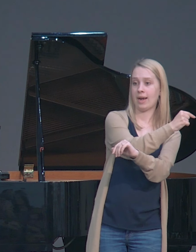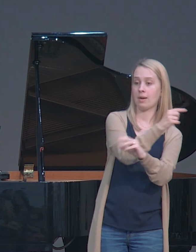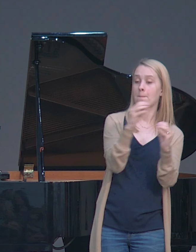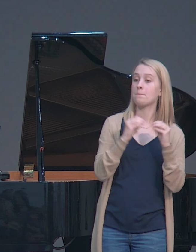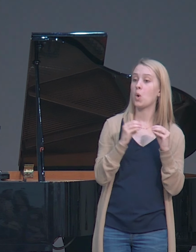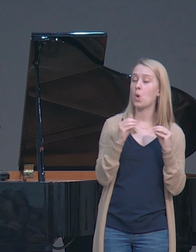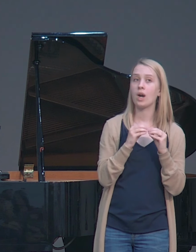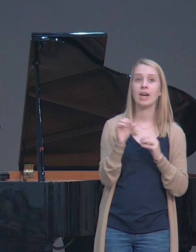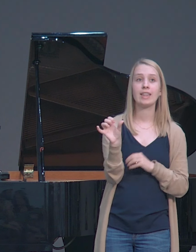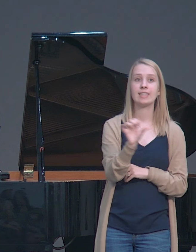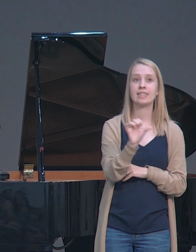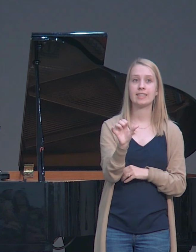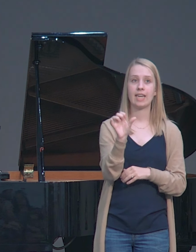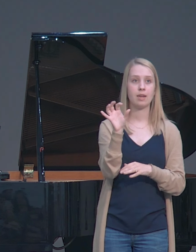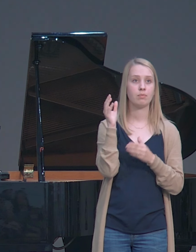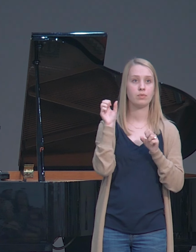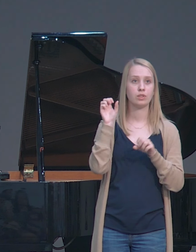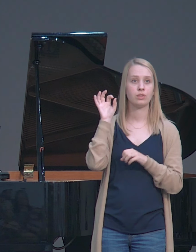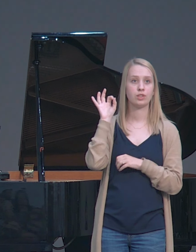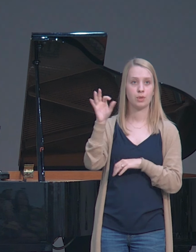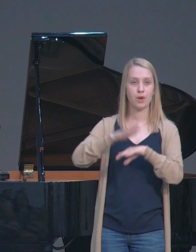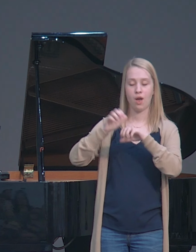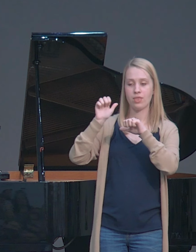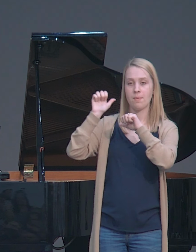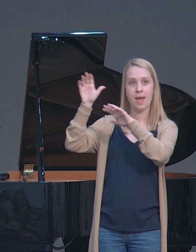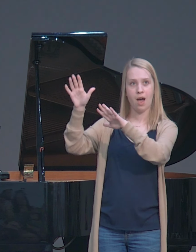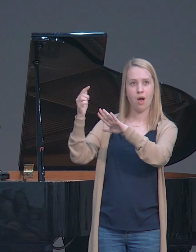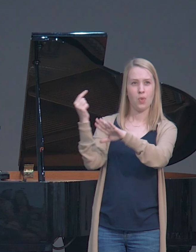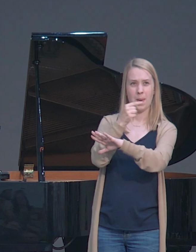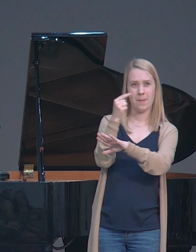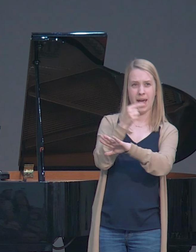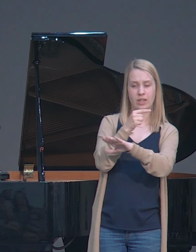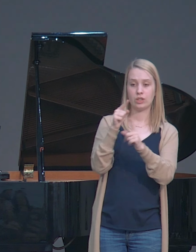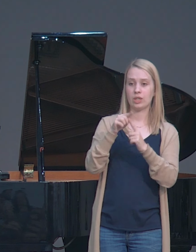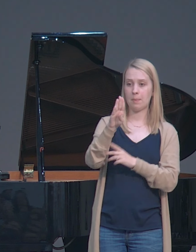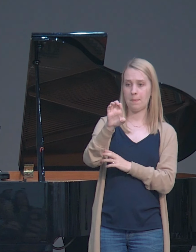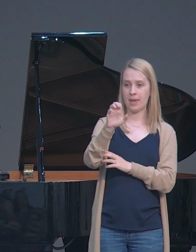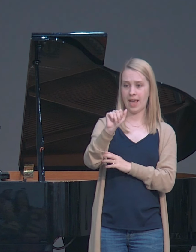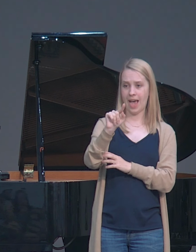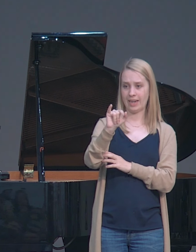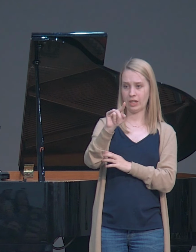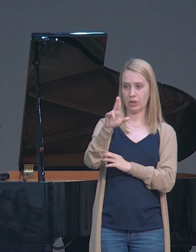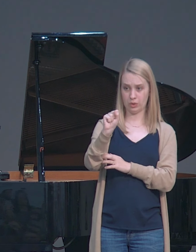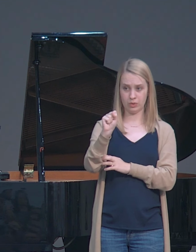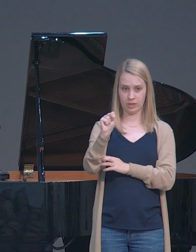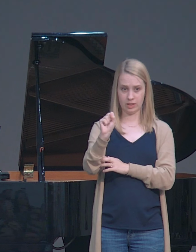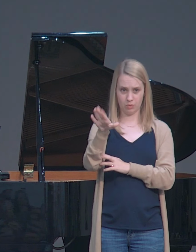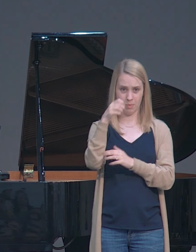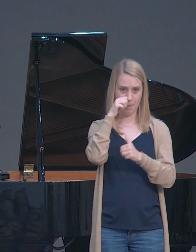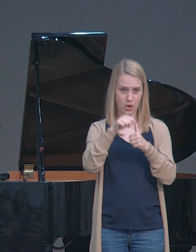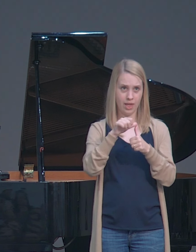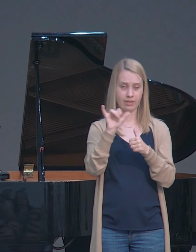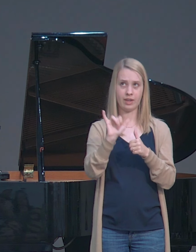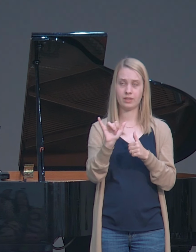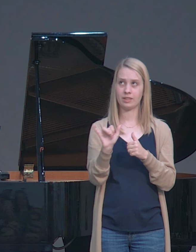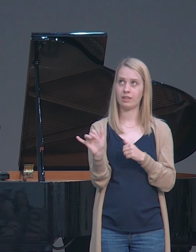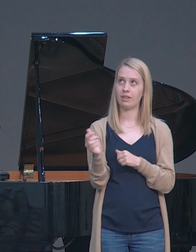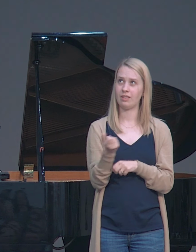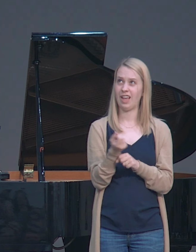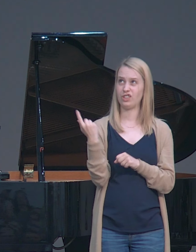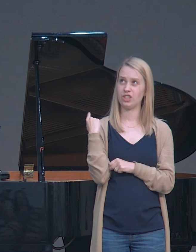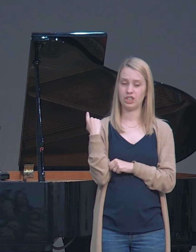this same Sermon on the Mount, we go all the way back to the Beatitudes. Remember we looked at those? I believe that was